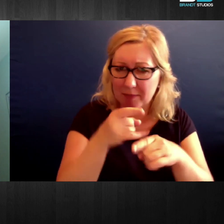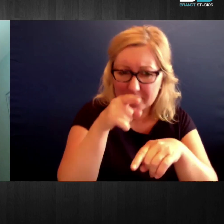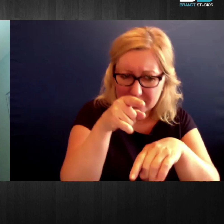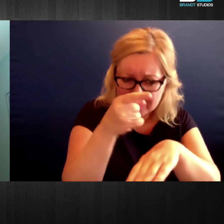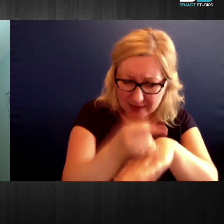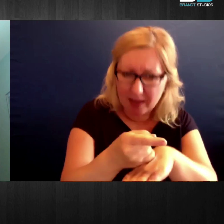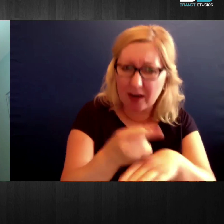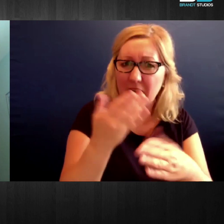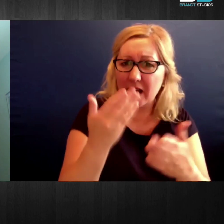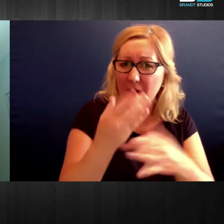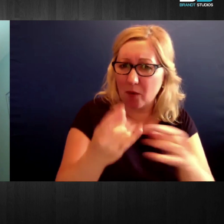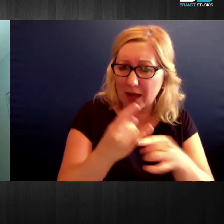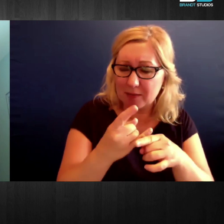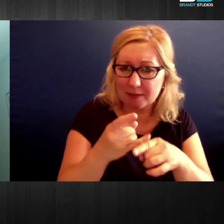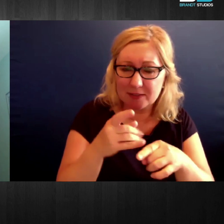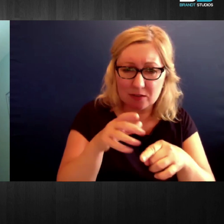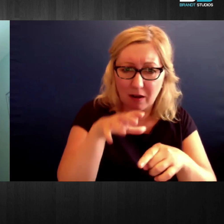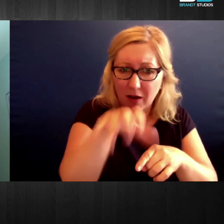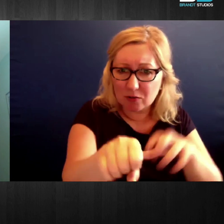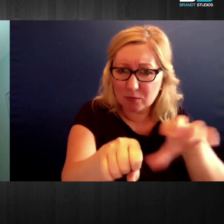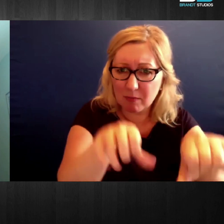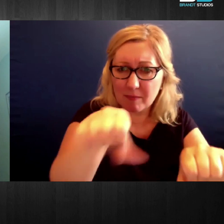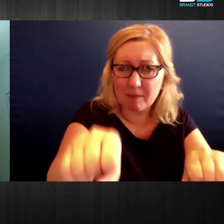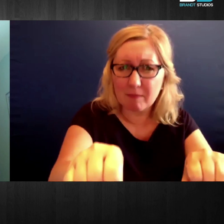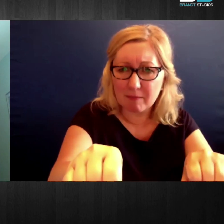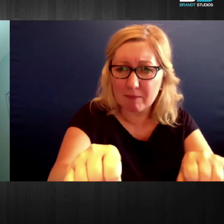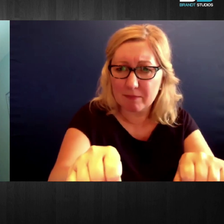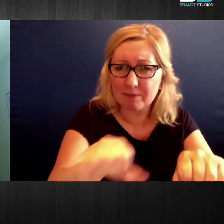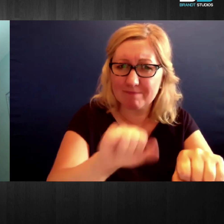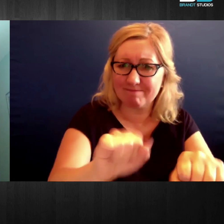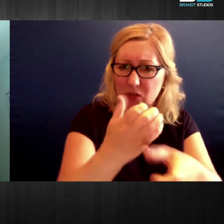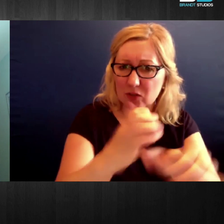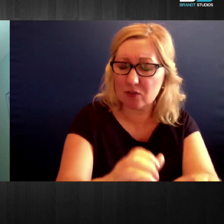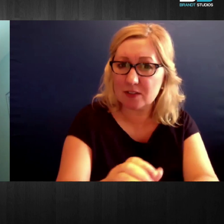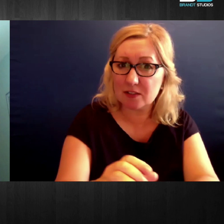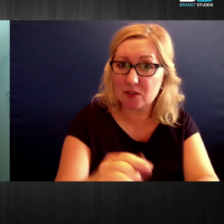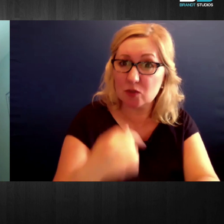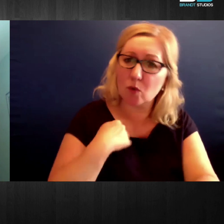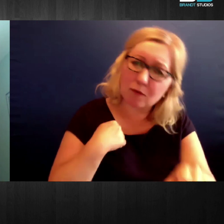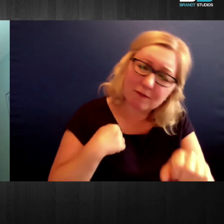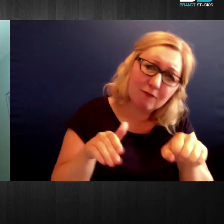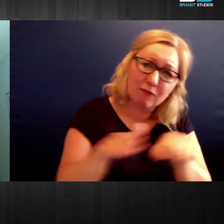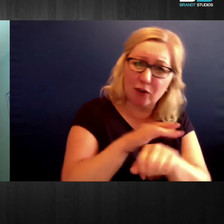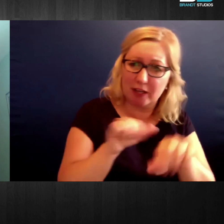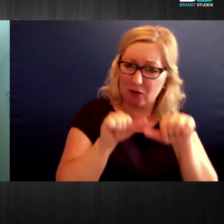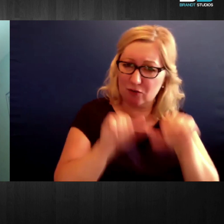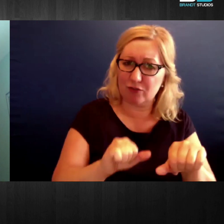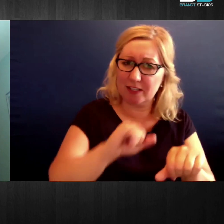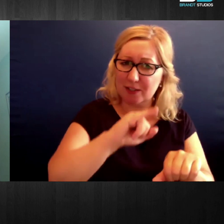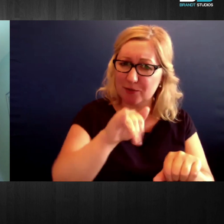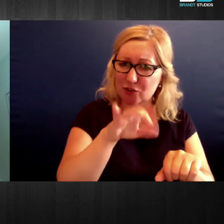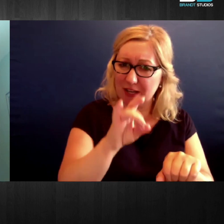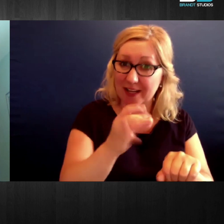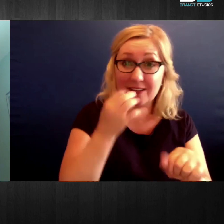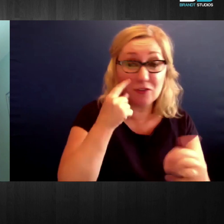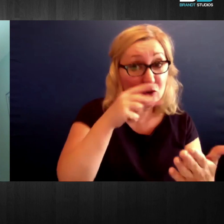So it's just, I totally agree with Jack's point that you get to live 1,000 lives or however many it